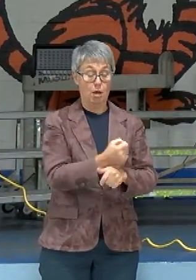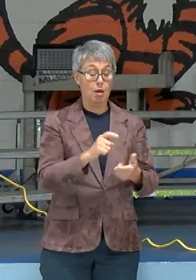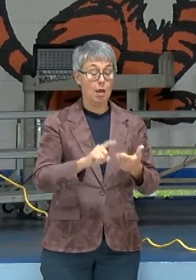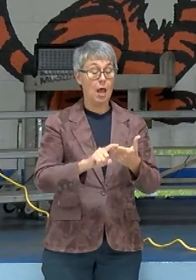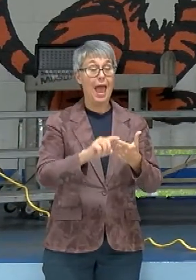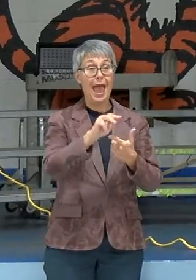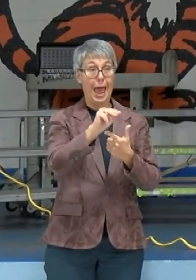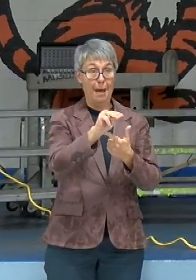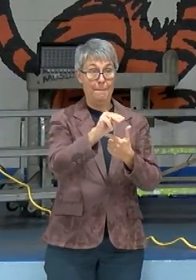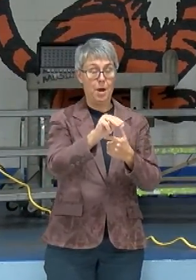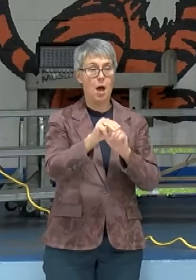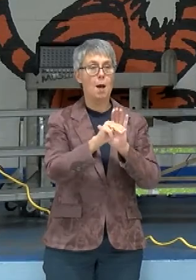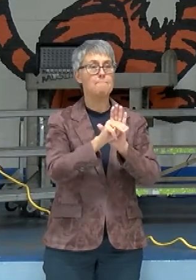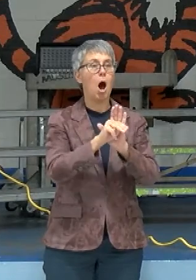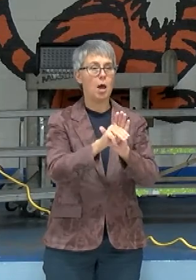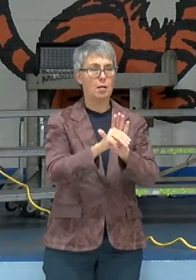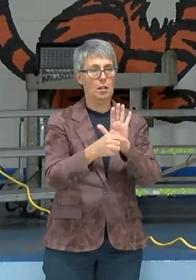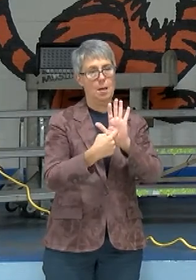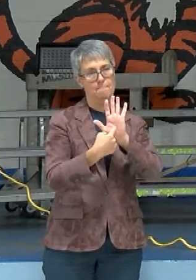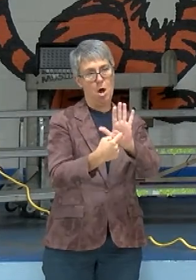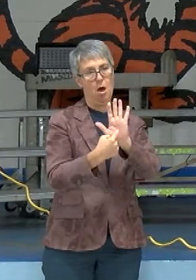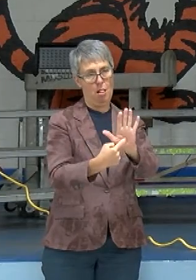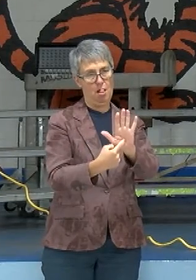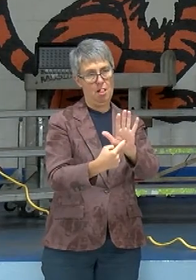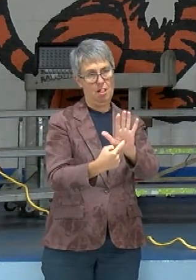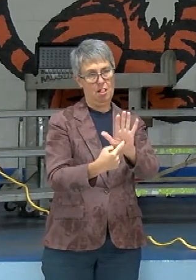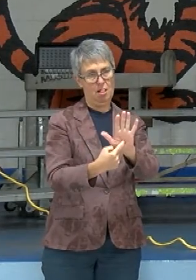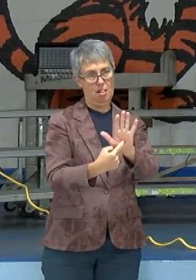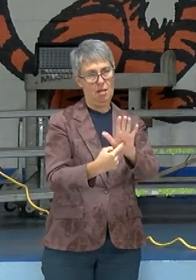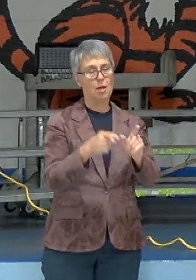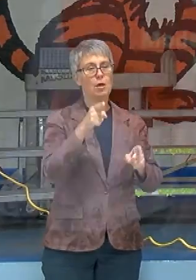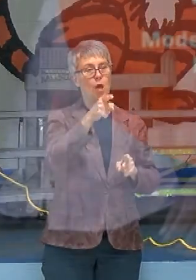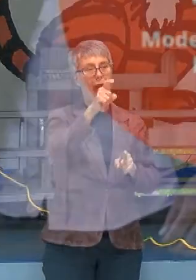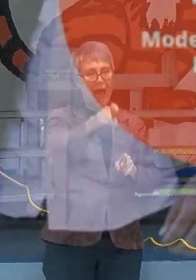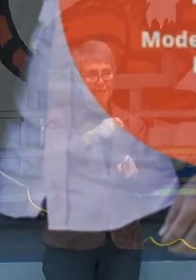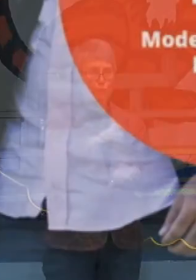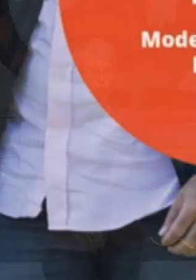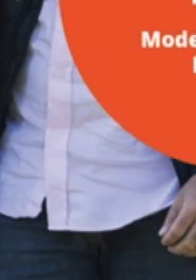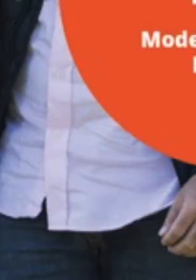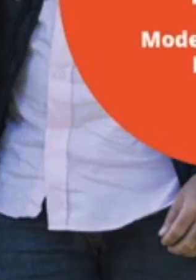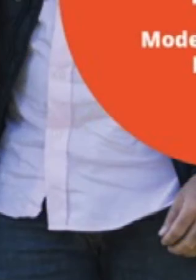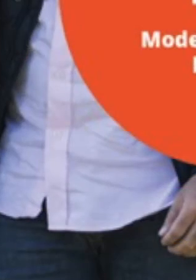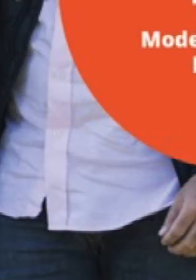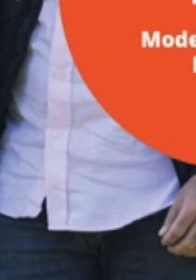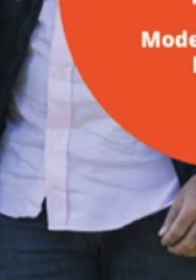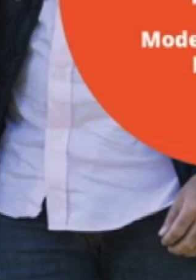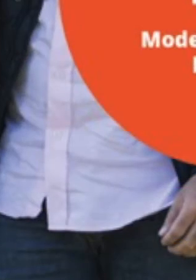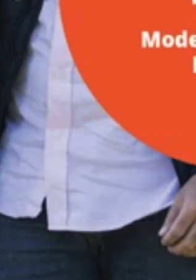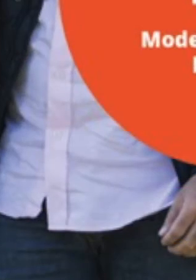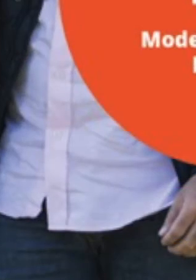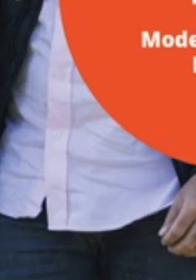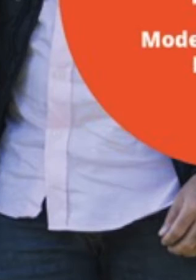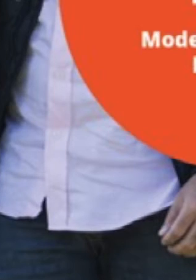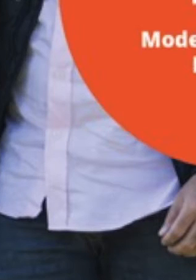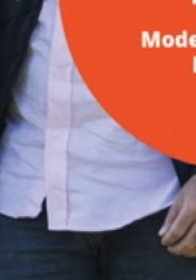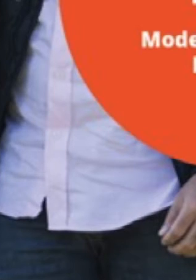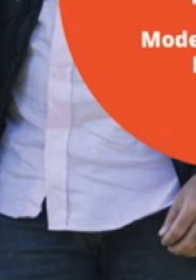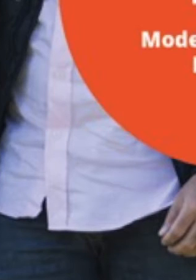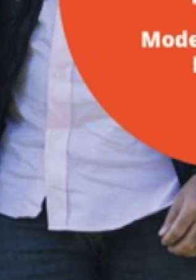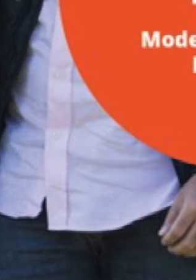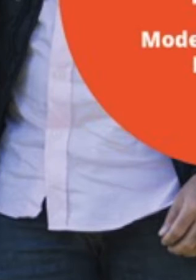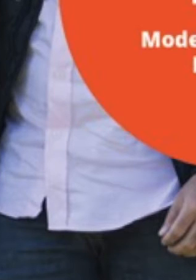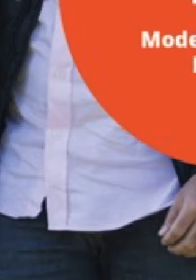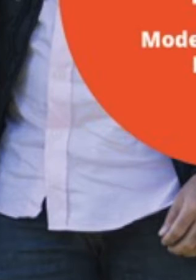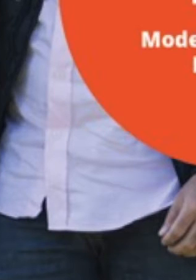guns. That said, you can't control the environment that your kid is in all the time. Help them, give them the tools to get out